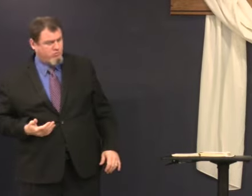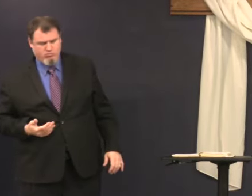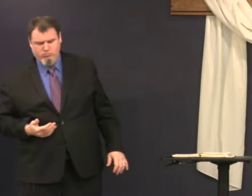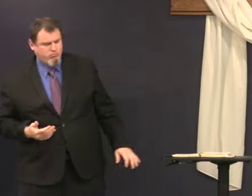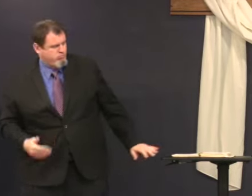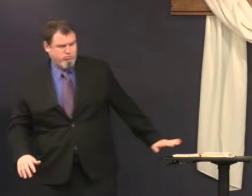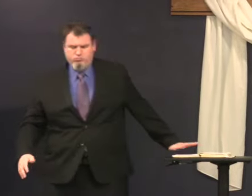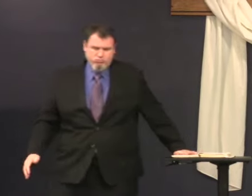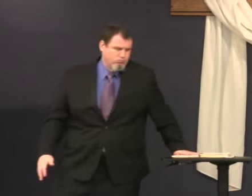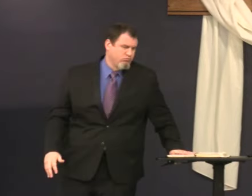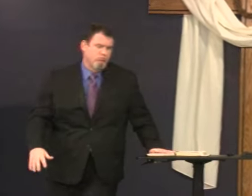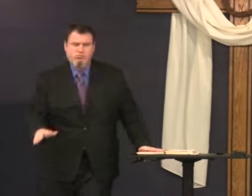years before.